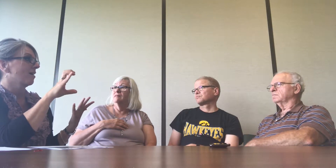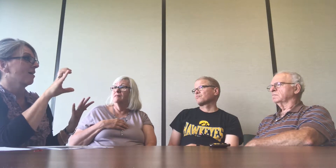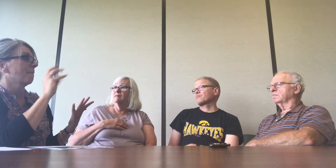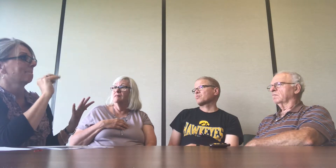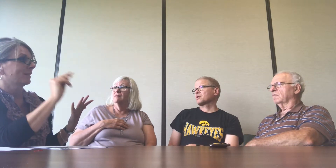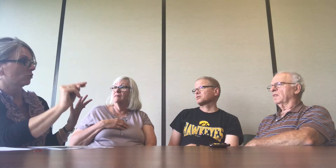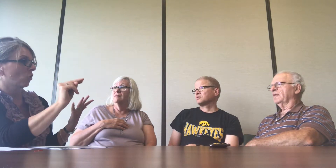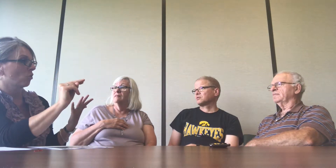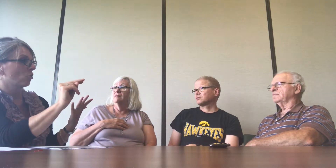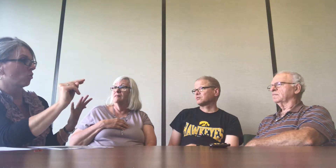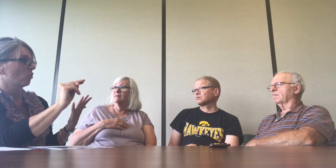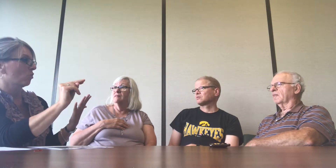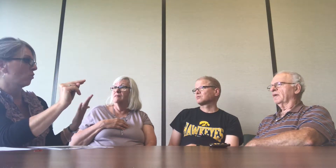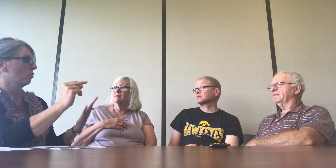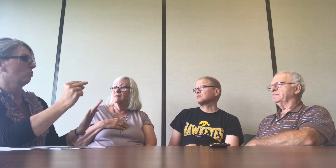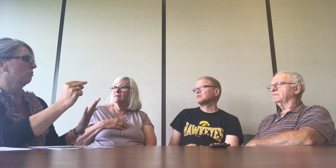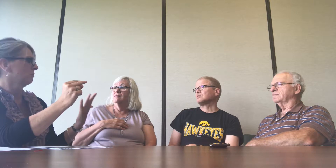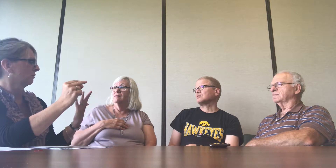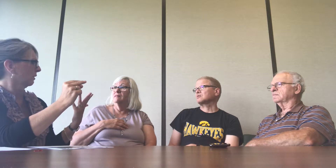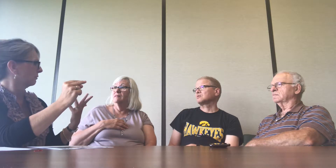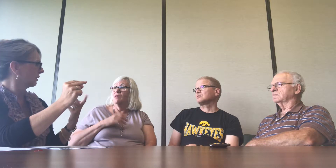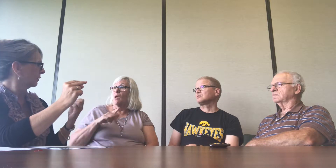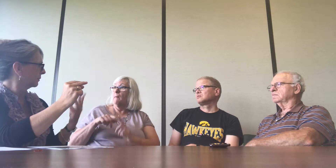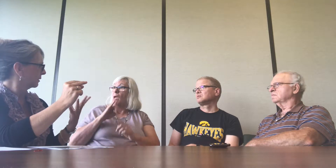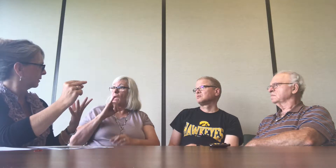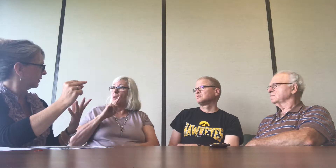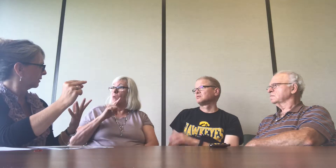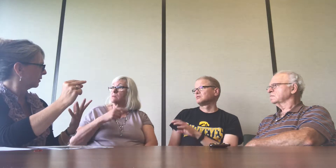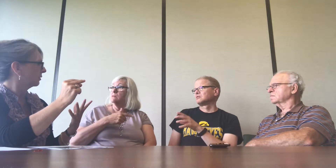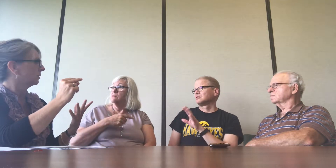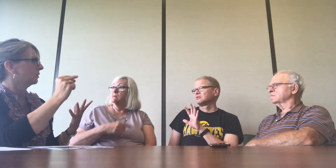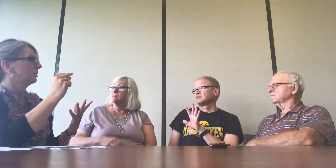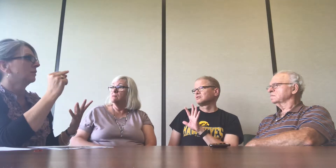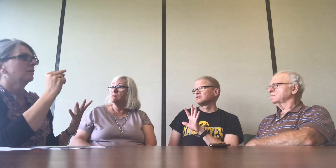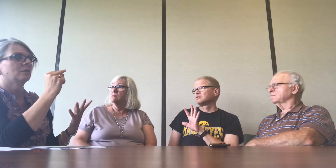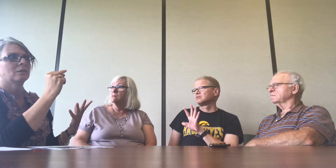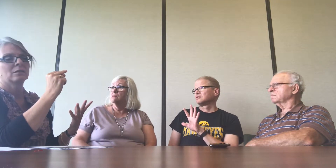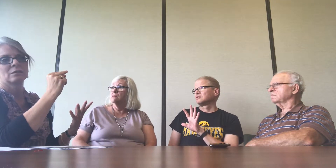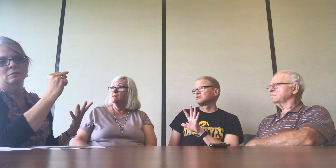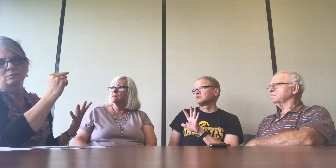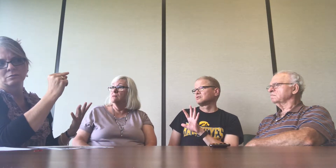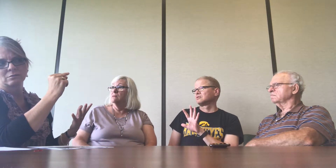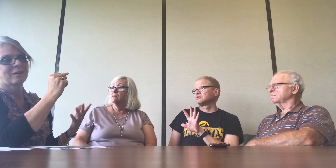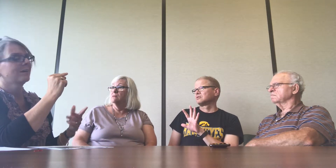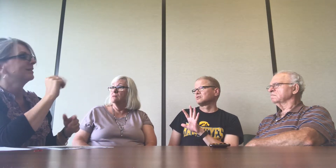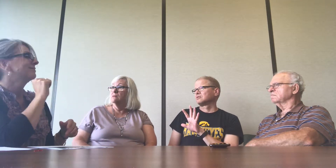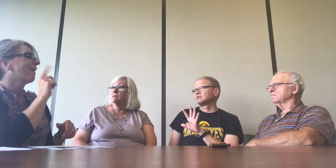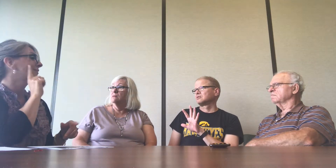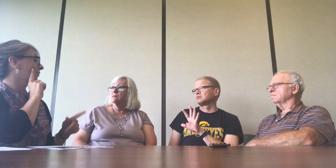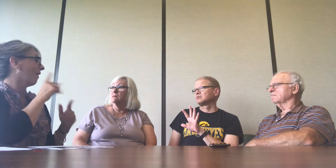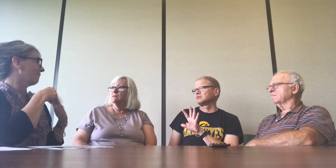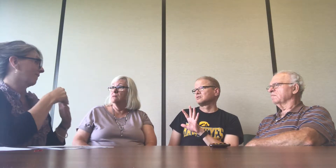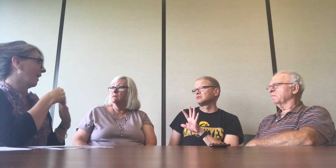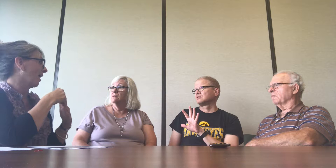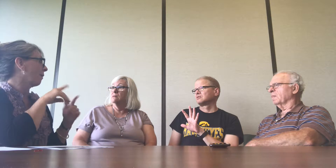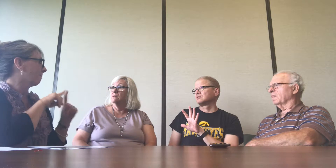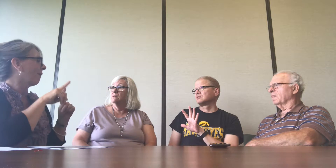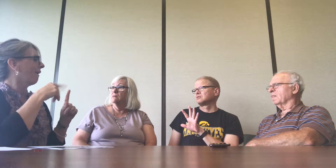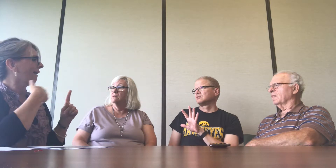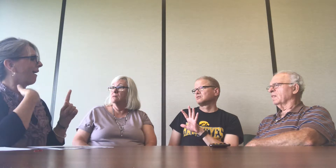Wisconsin, Minnesota. Did I say all? Was that 8? Shirley, what about Illinois? Jennifer,